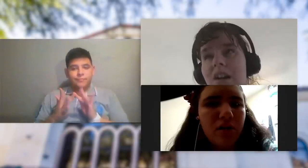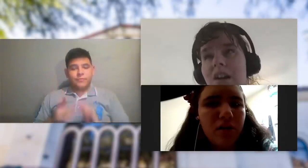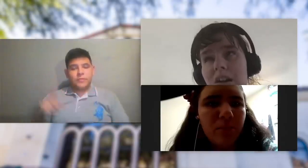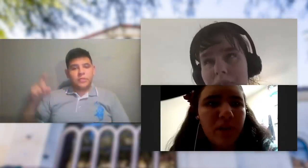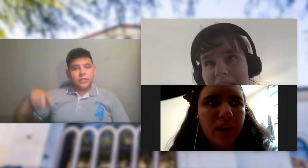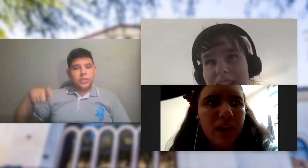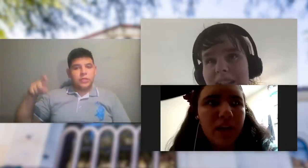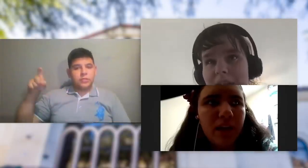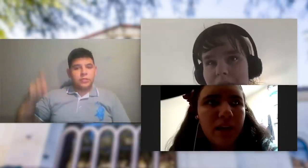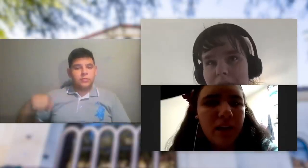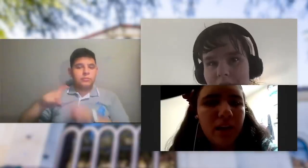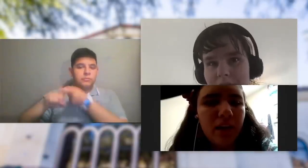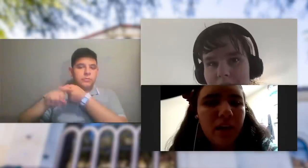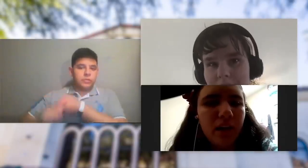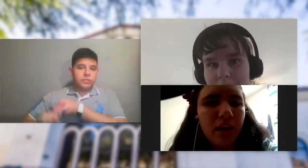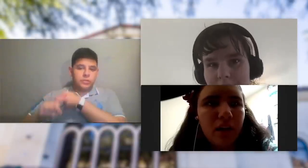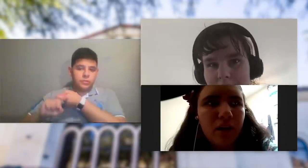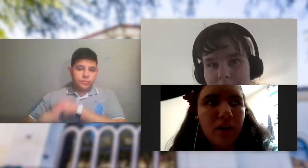Call me.